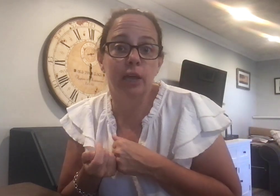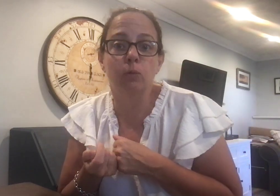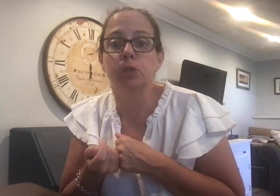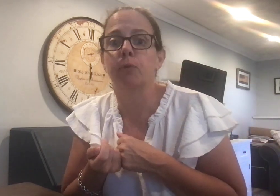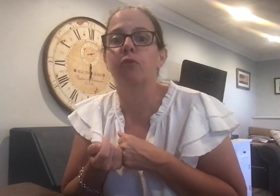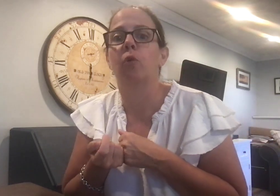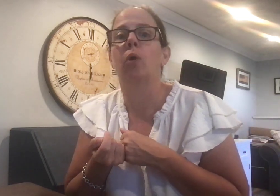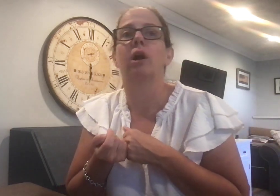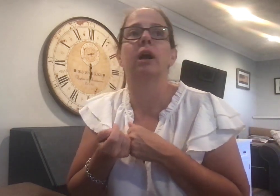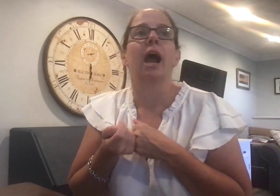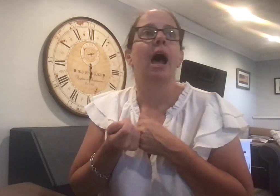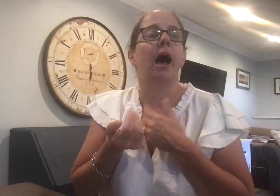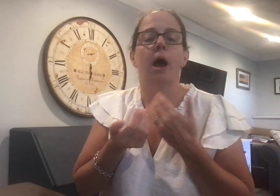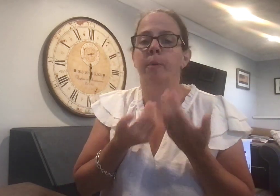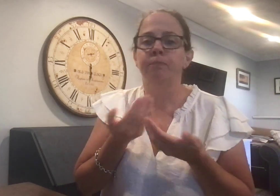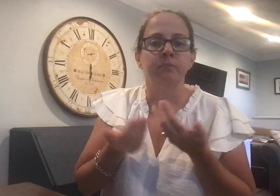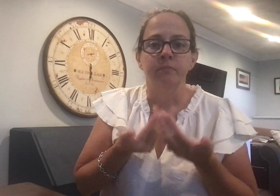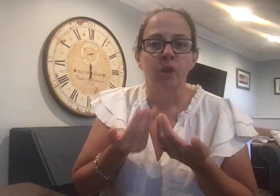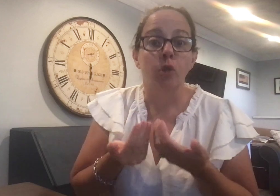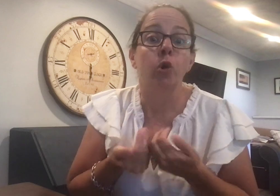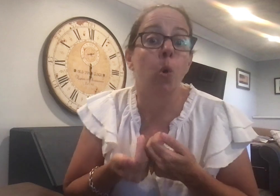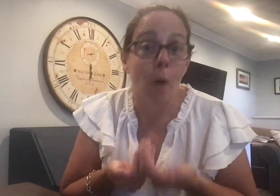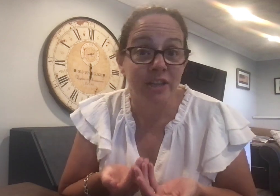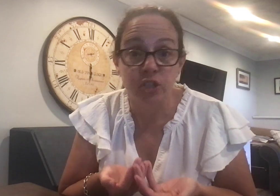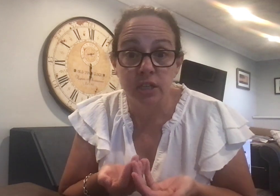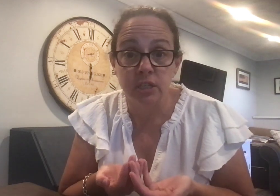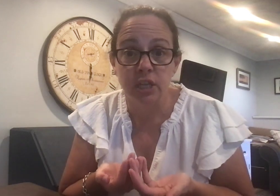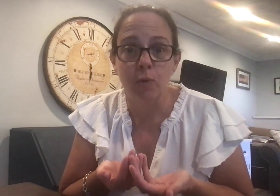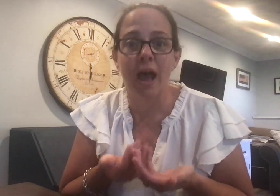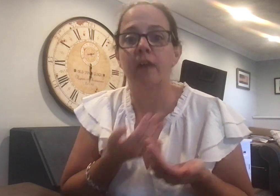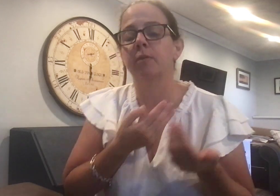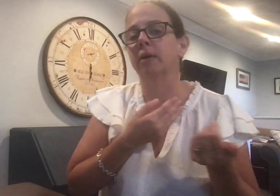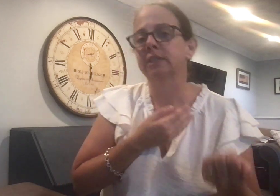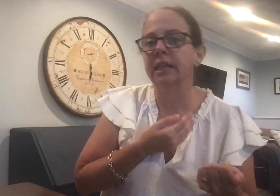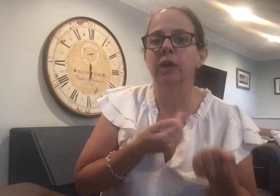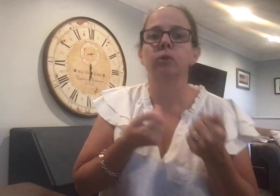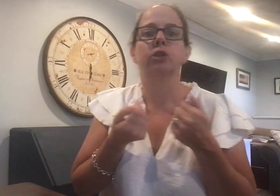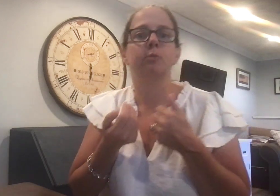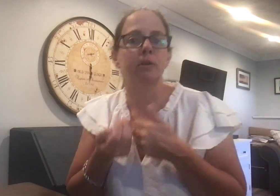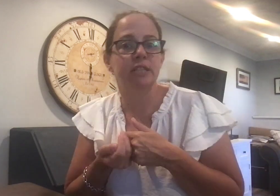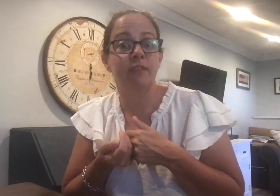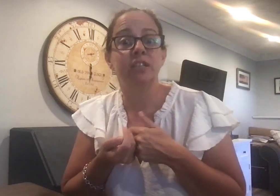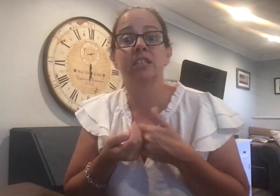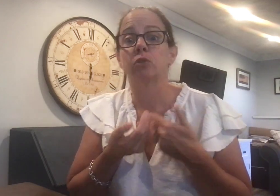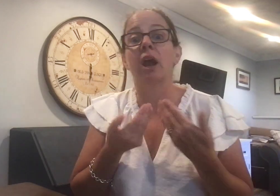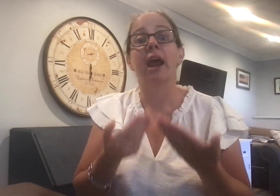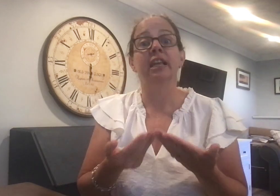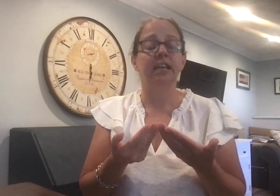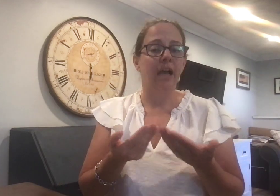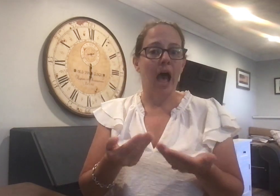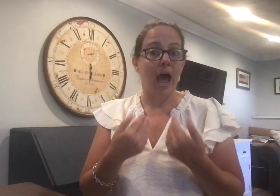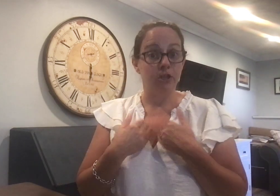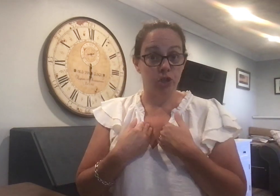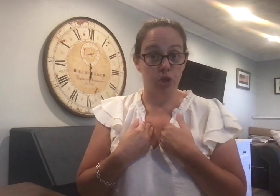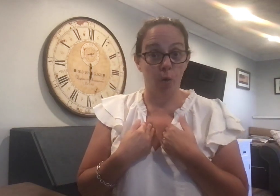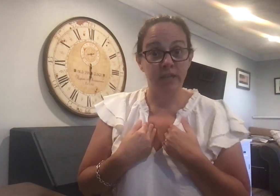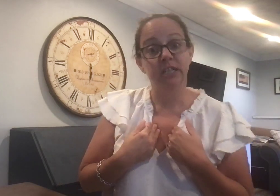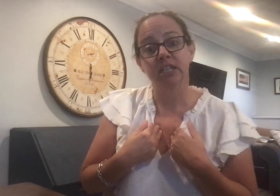language before? Are there questions that you have about sign language, about deafness? Is there anything I should know as a